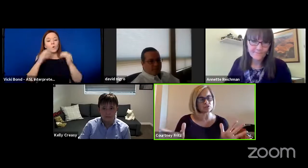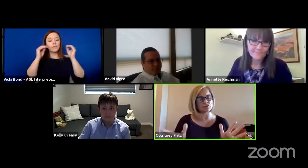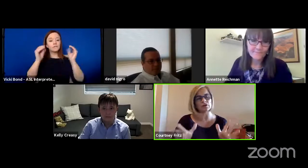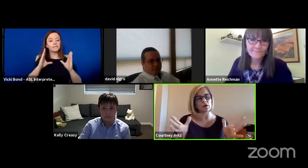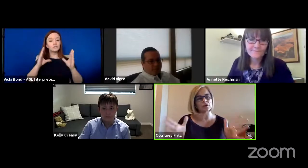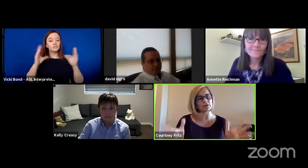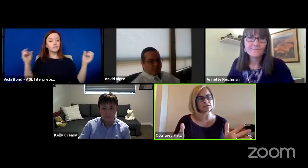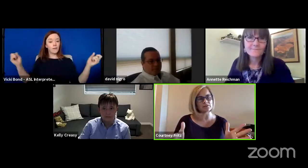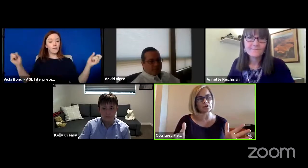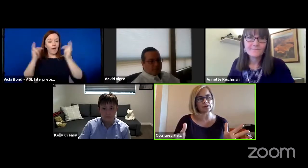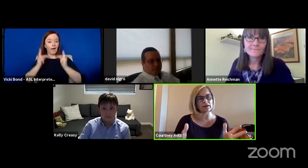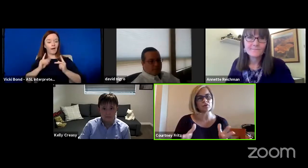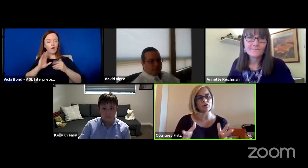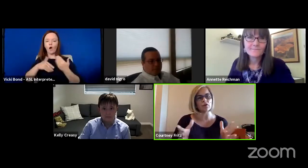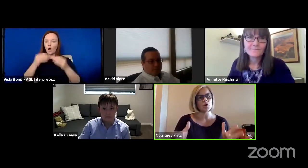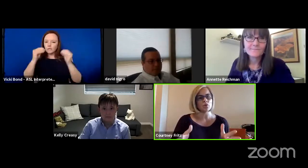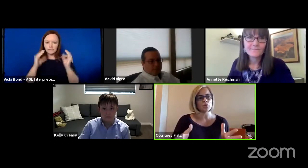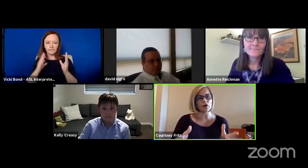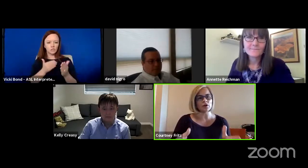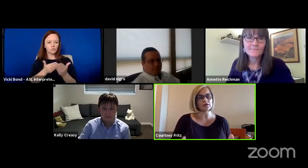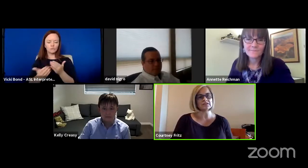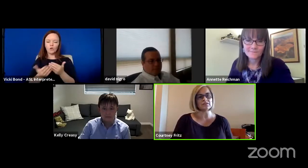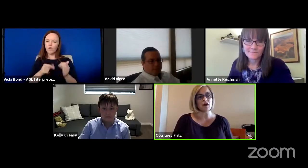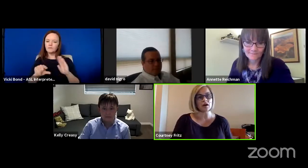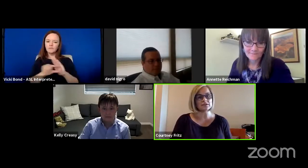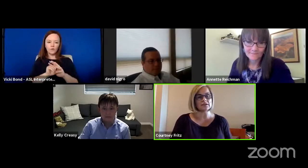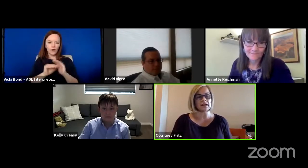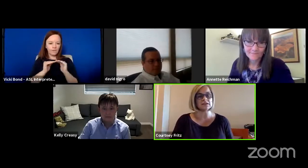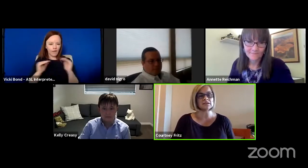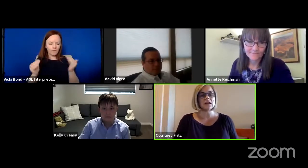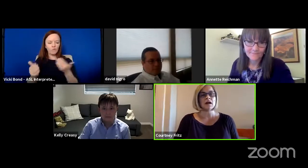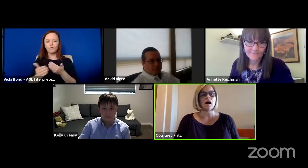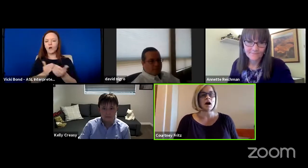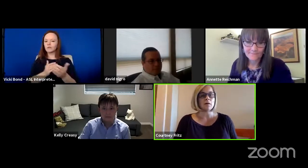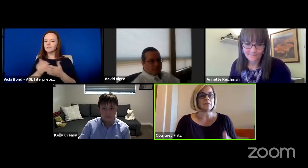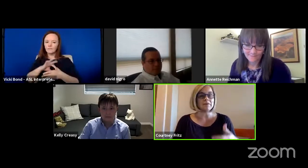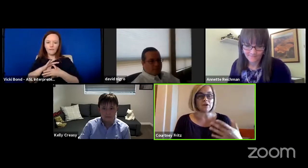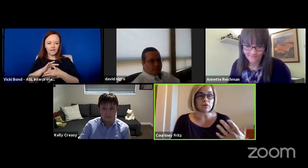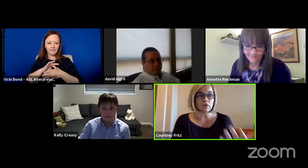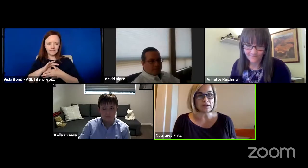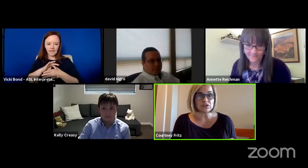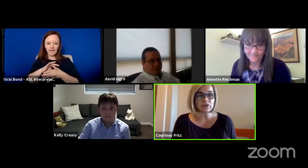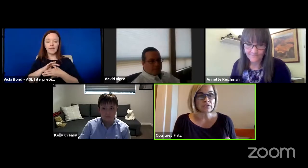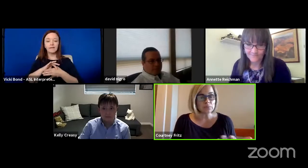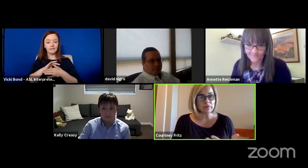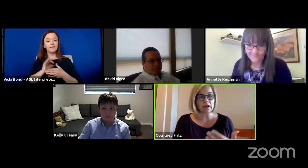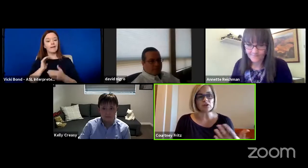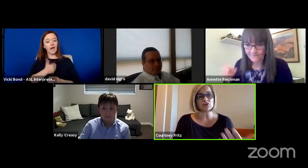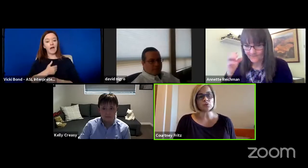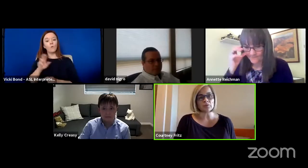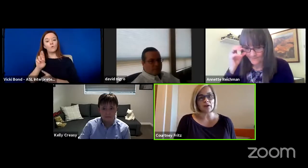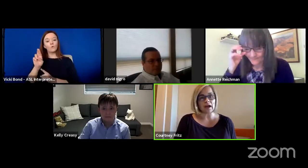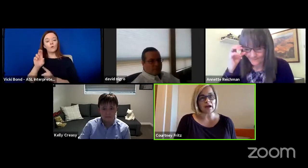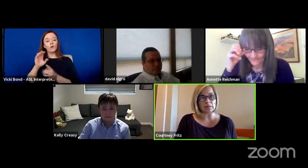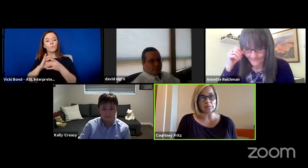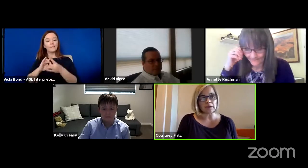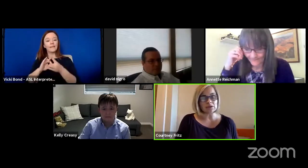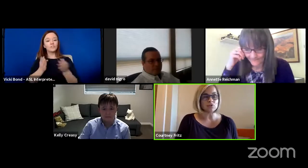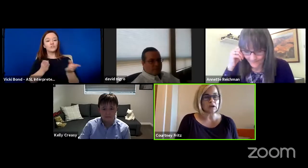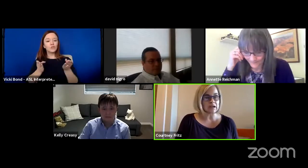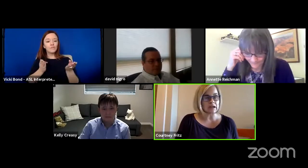all teachers, regardless of grade level, regardless of content, even our related service providers who